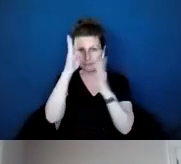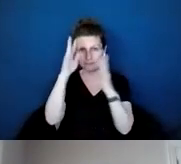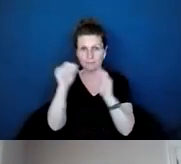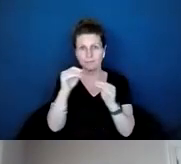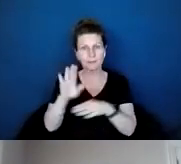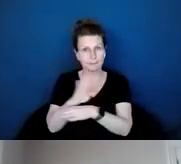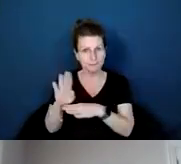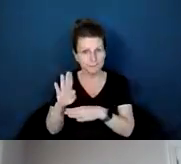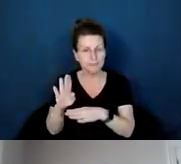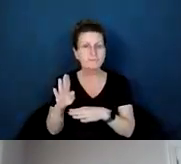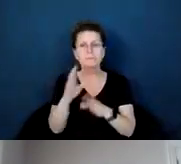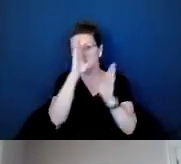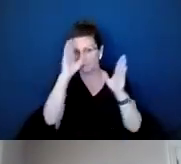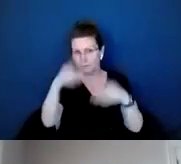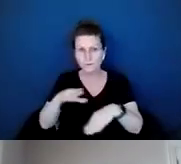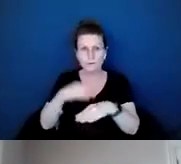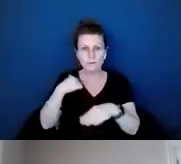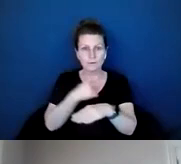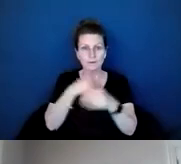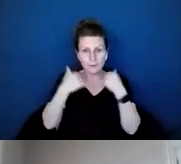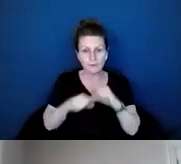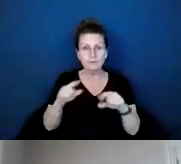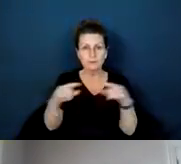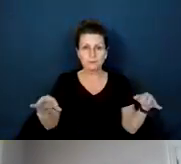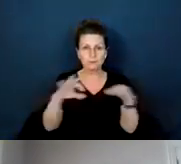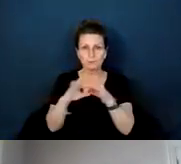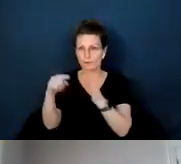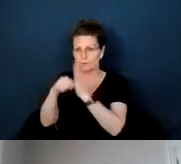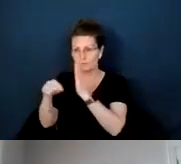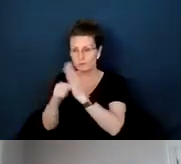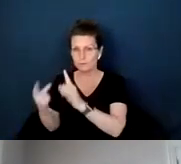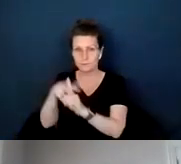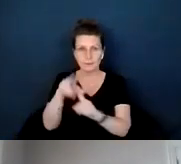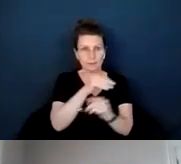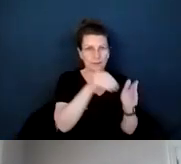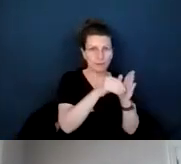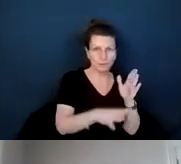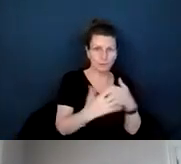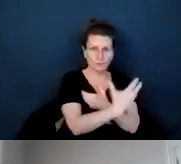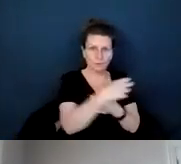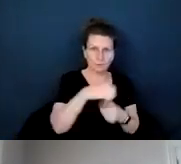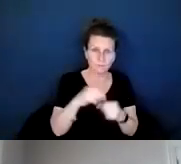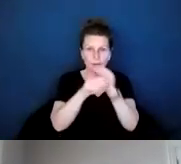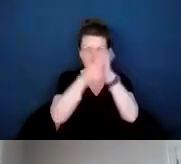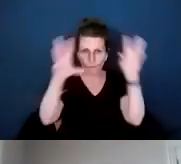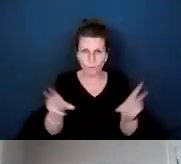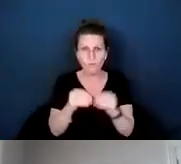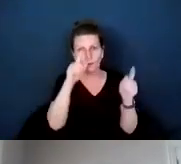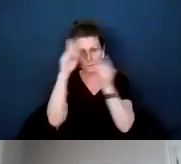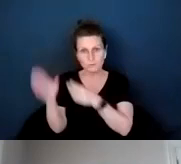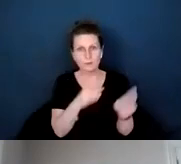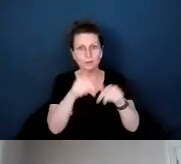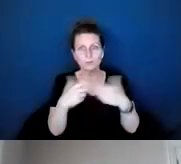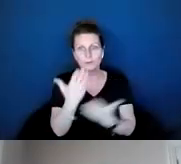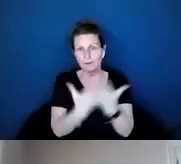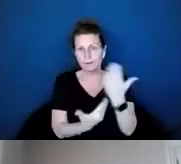entrepreneurship are central to our efforts in bridging research application and student engagement, and is part of a broader strategy to provide hands-on learning